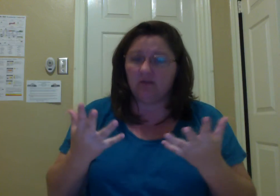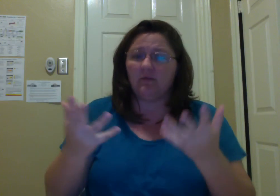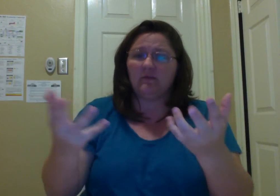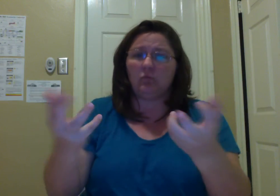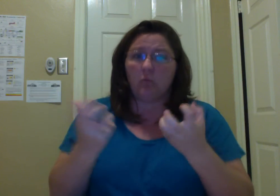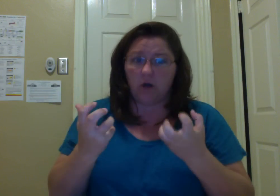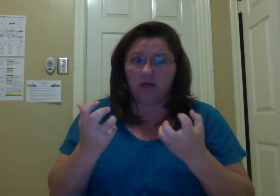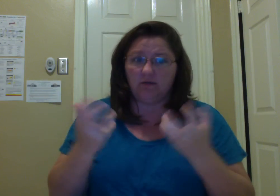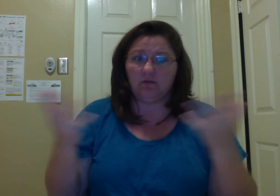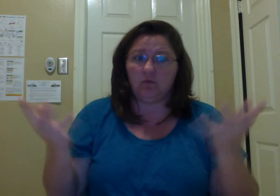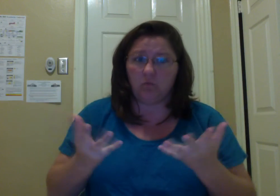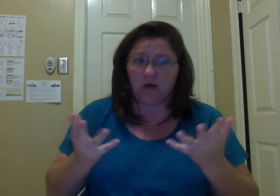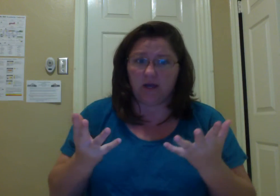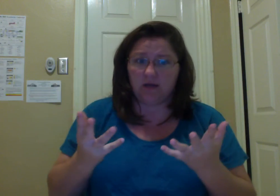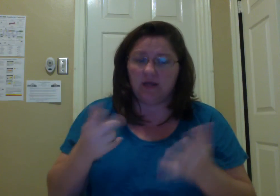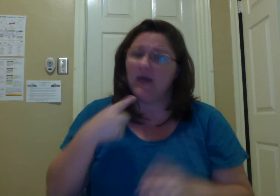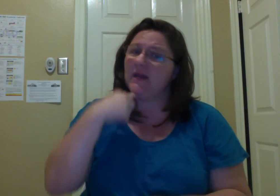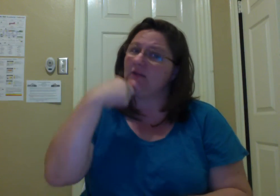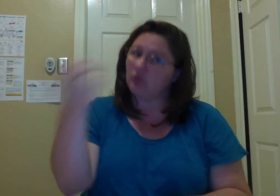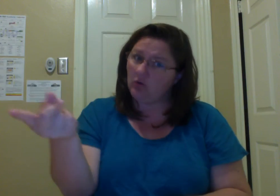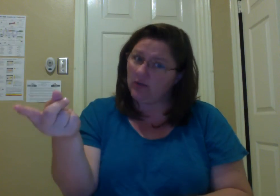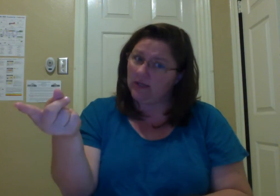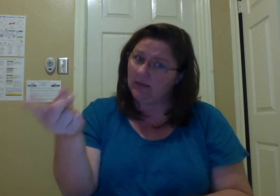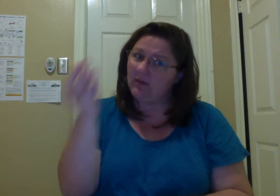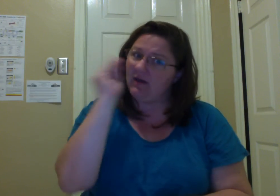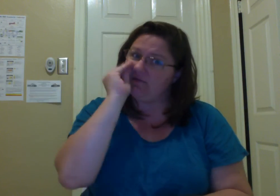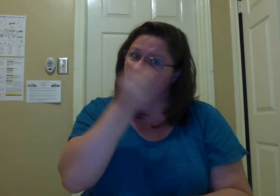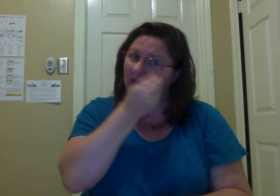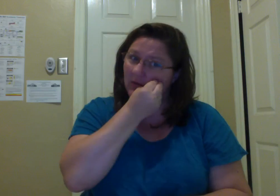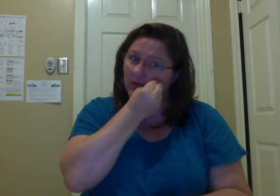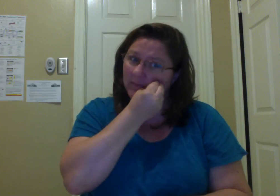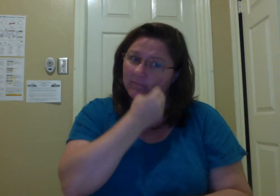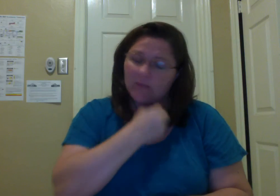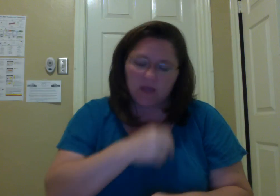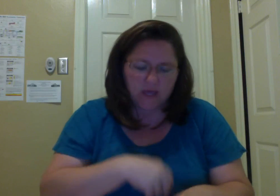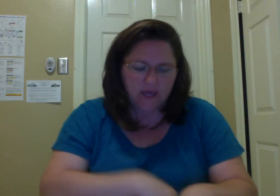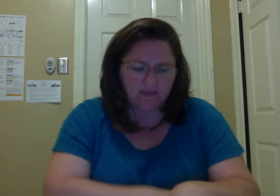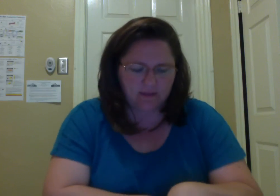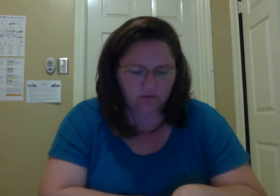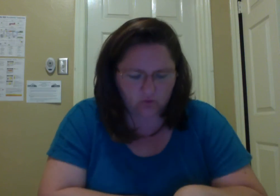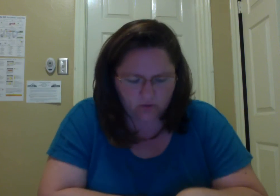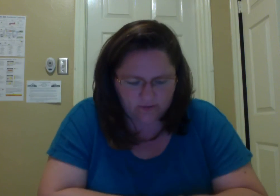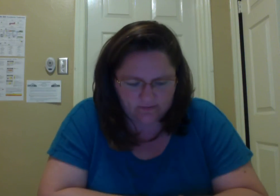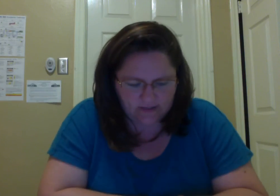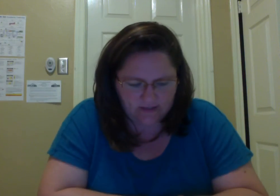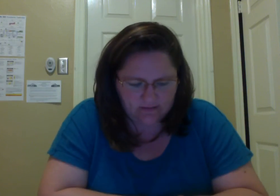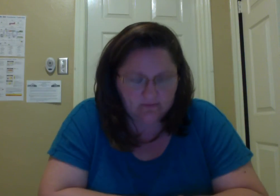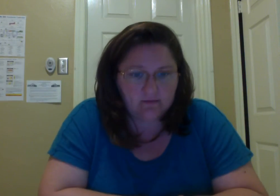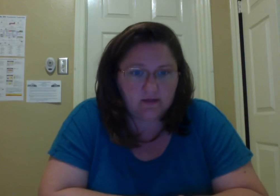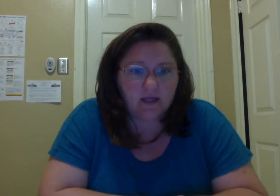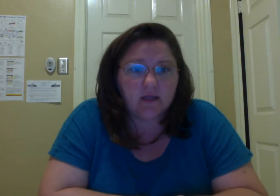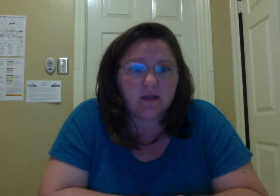this is want, what, and I told him a flower. And then Laura says,